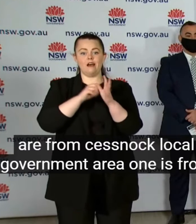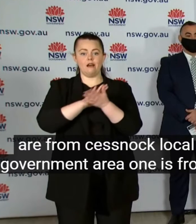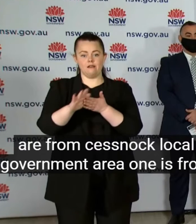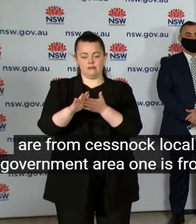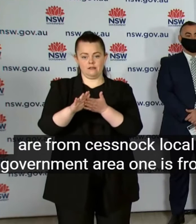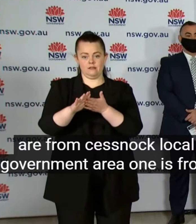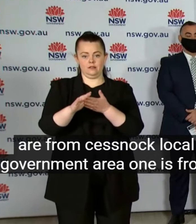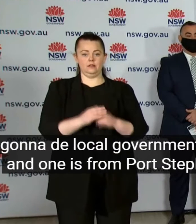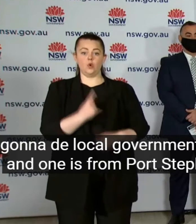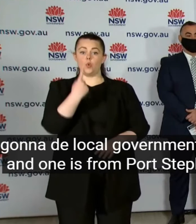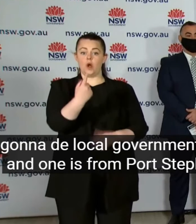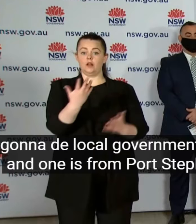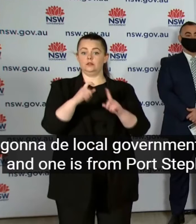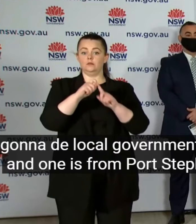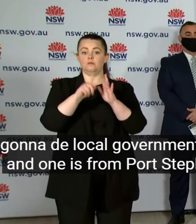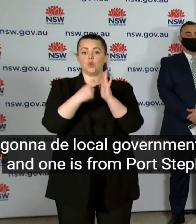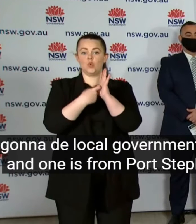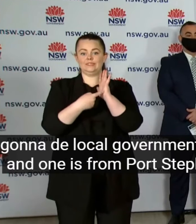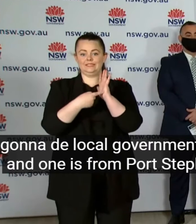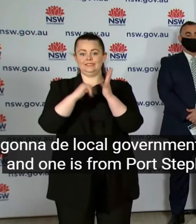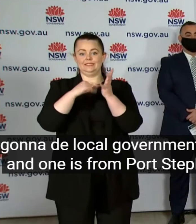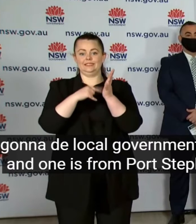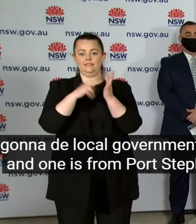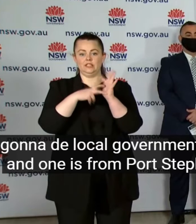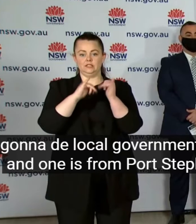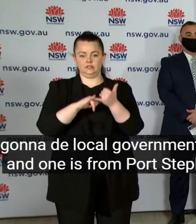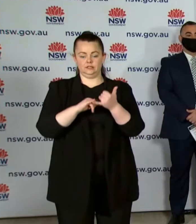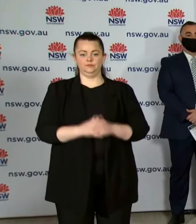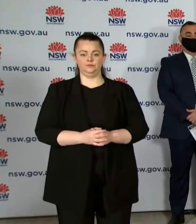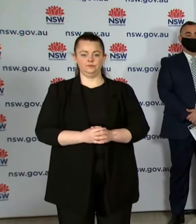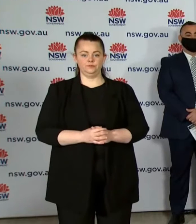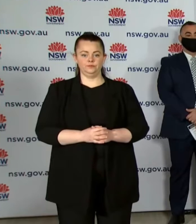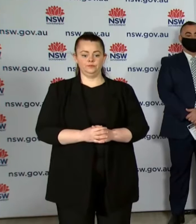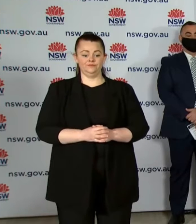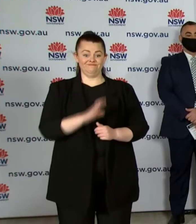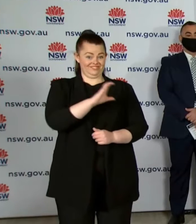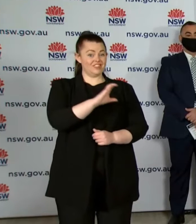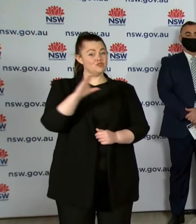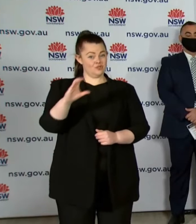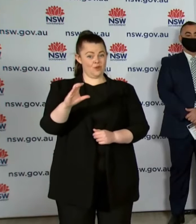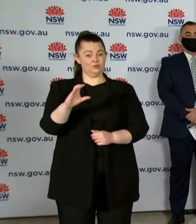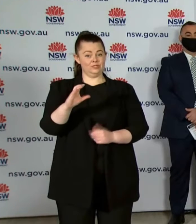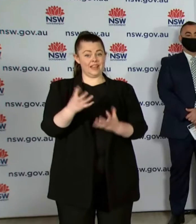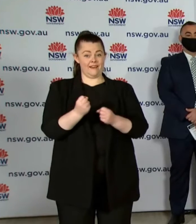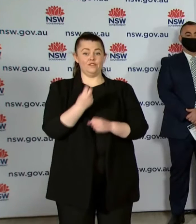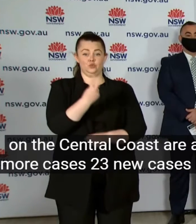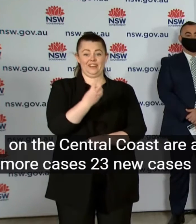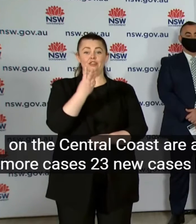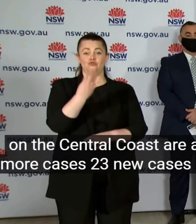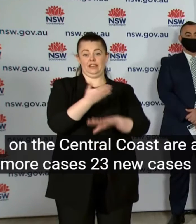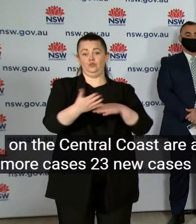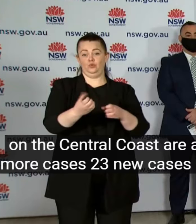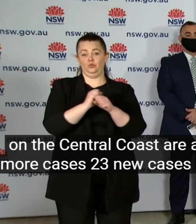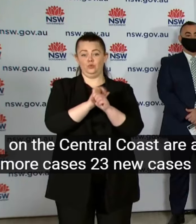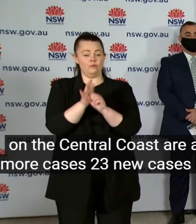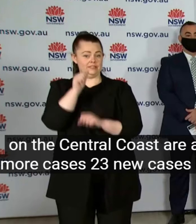and 1 is from Port Stephens. On the Central Coast, there are also more cases. 23 new cases have been reported